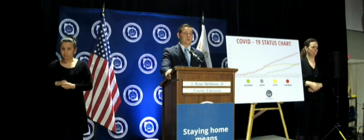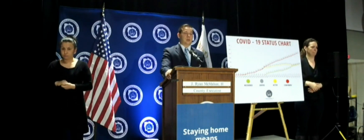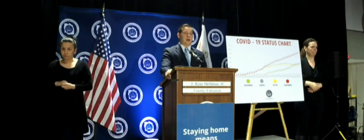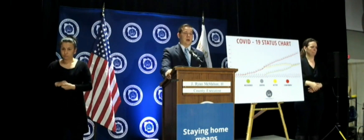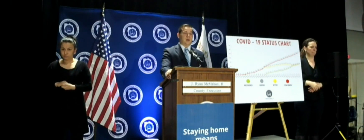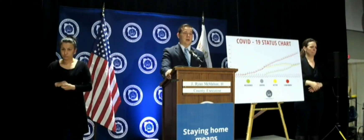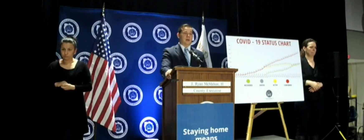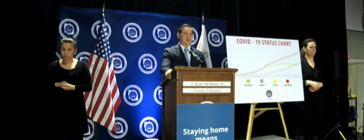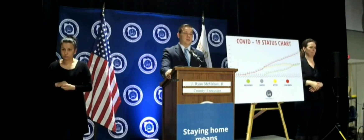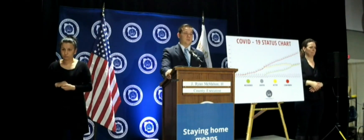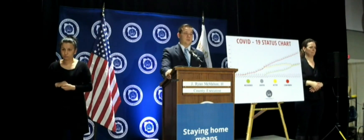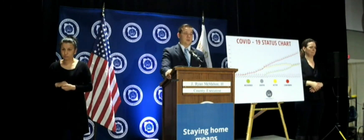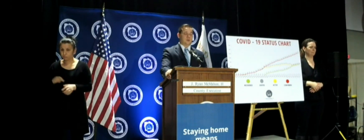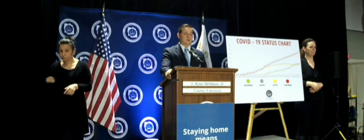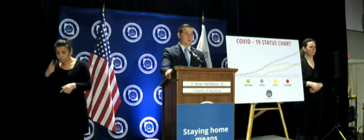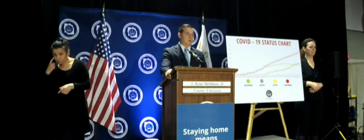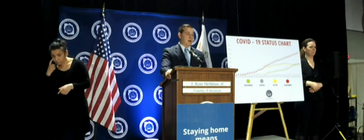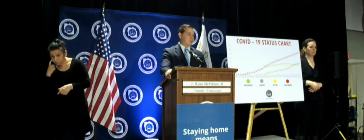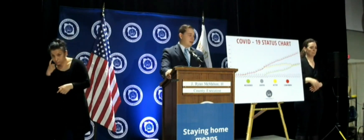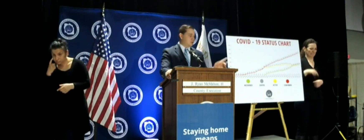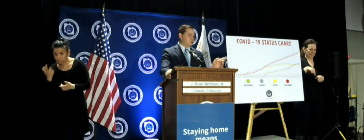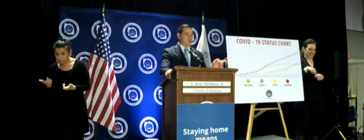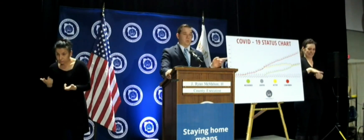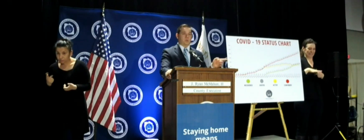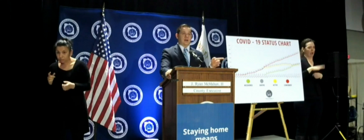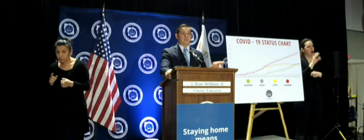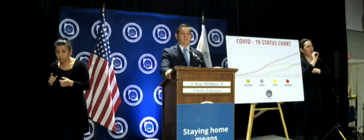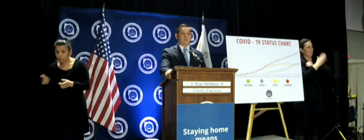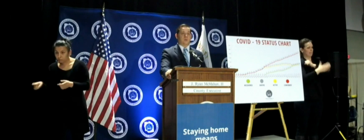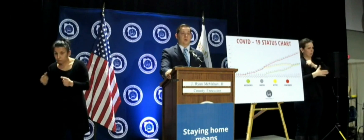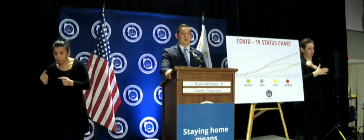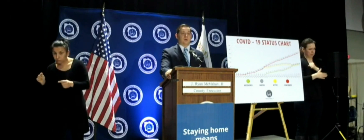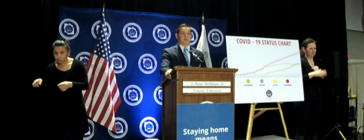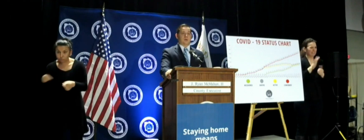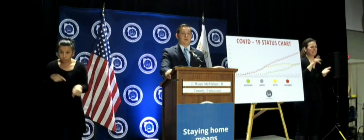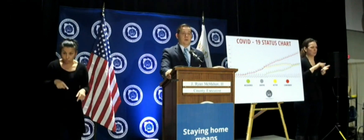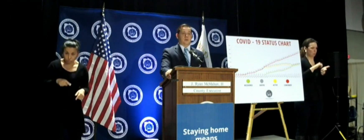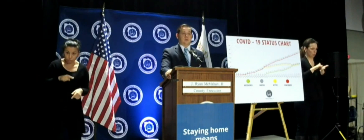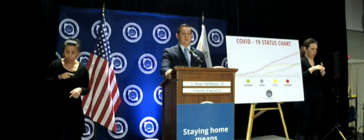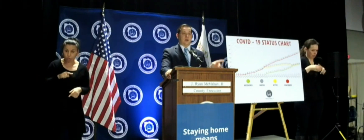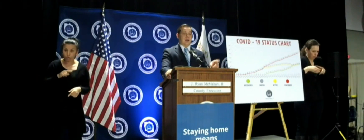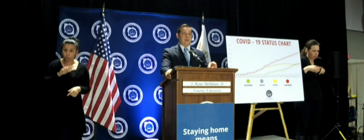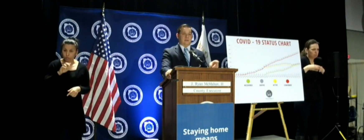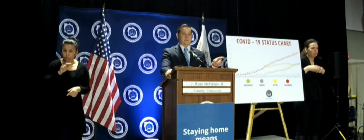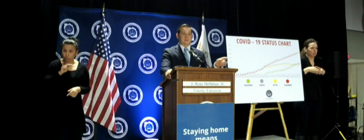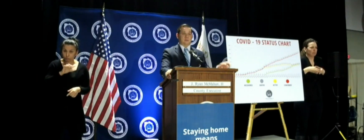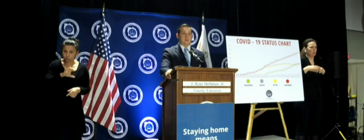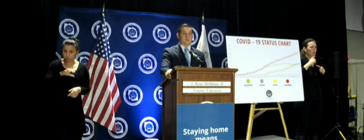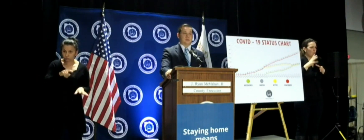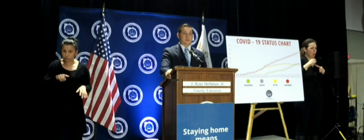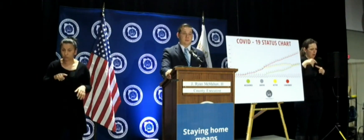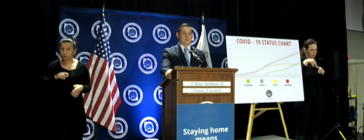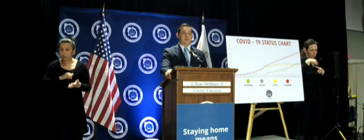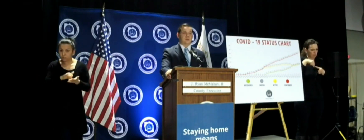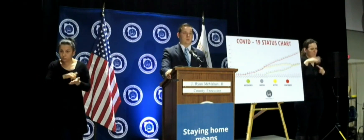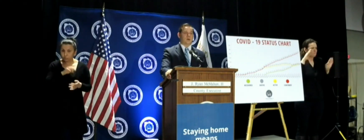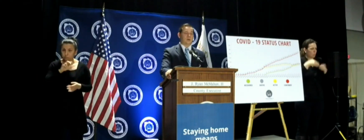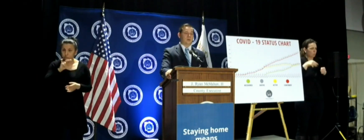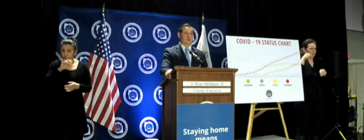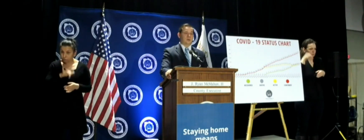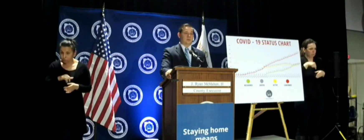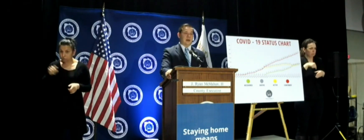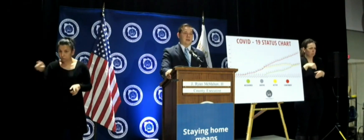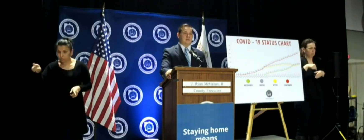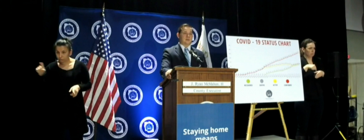region. And if somehow the data shows we're ready before Long Island or New York City, which I think it